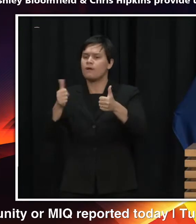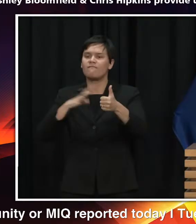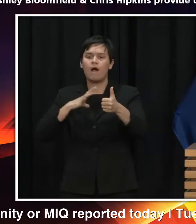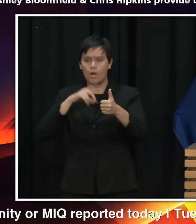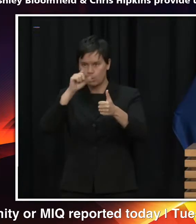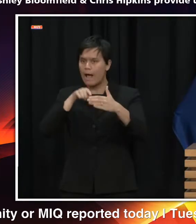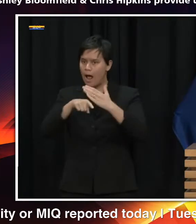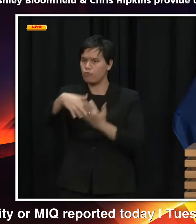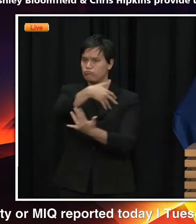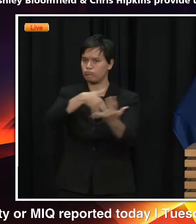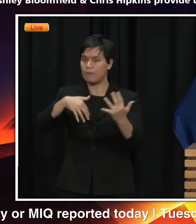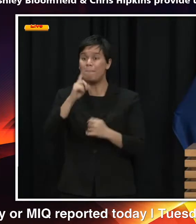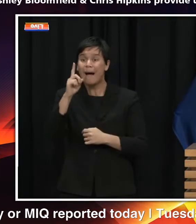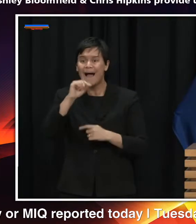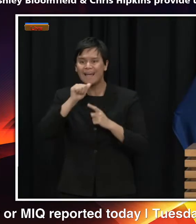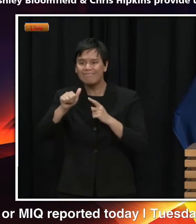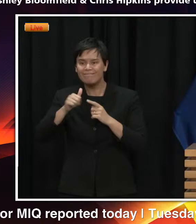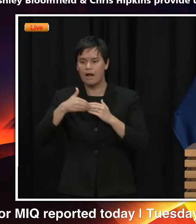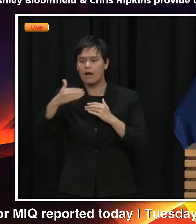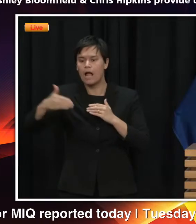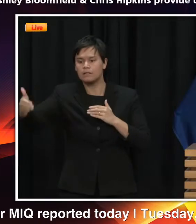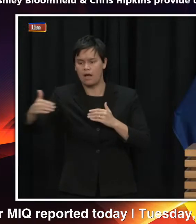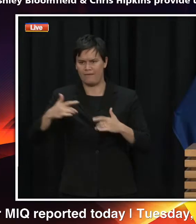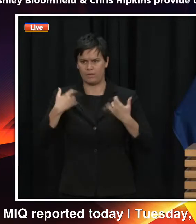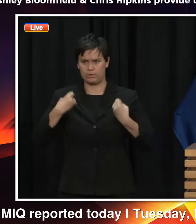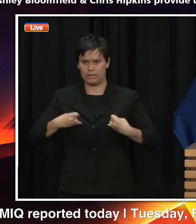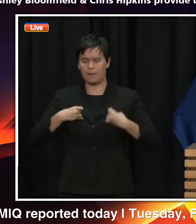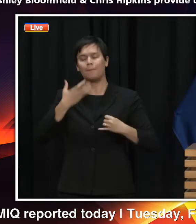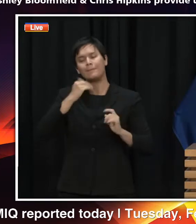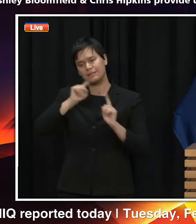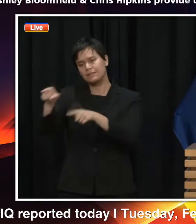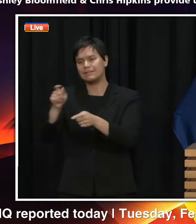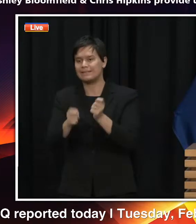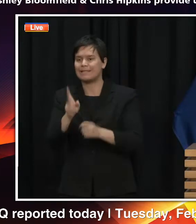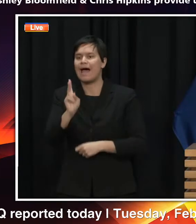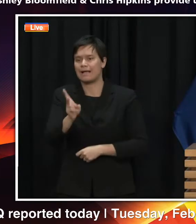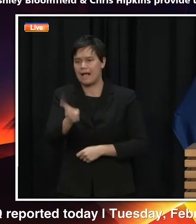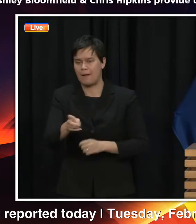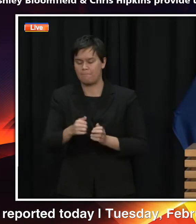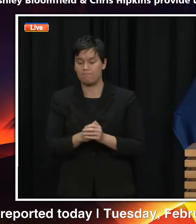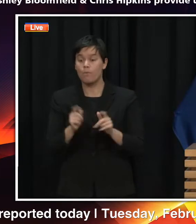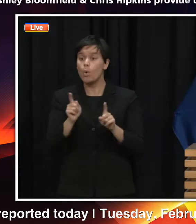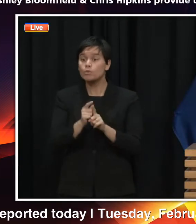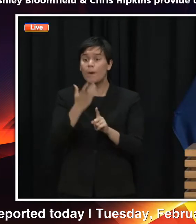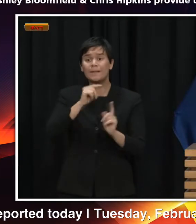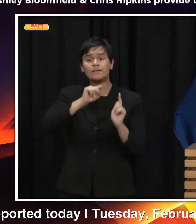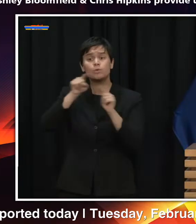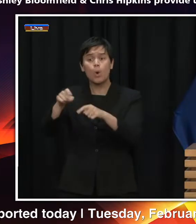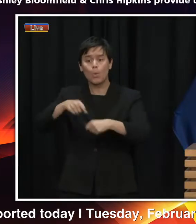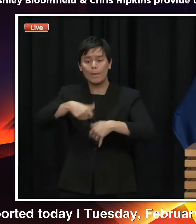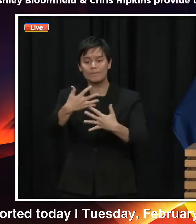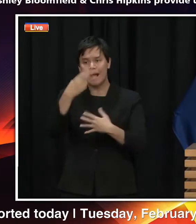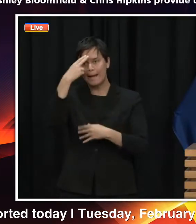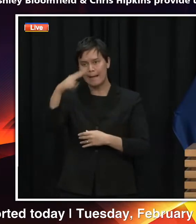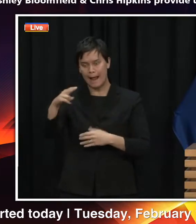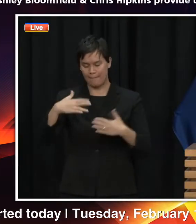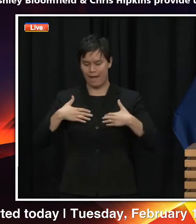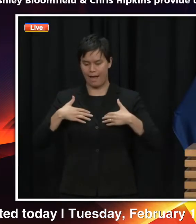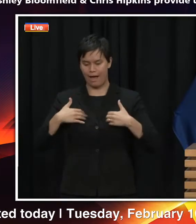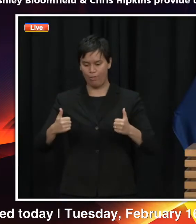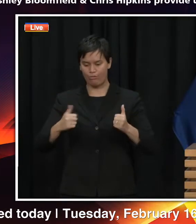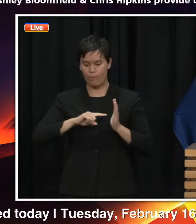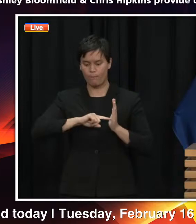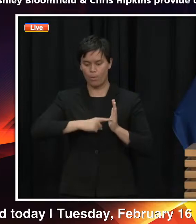If you want to find out where to get a test, the very best place is the HealthPoint website. That's healthpoint.co.nz. It has